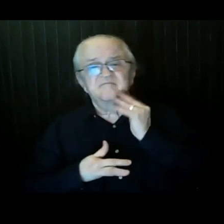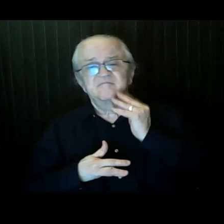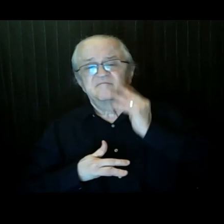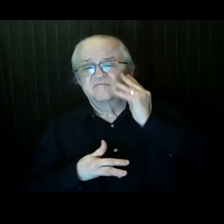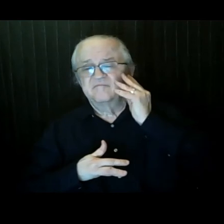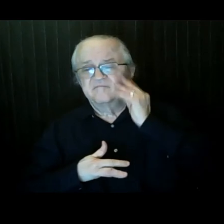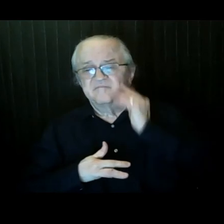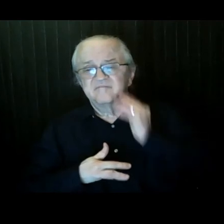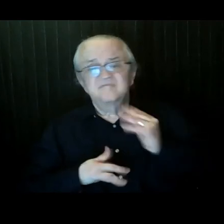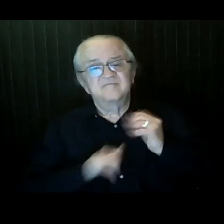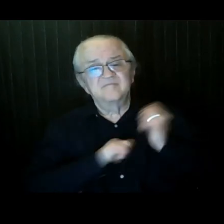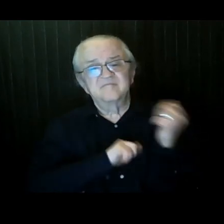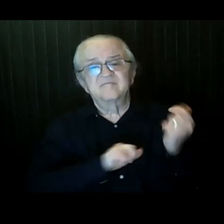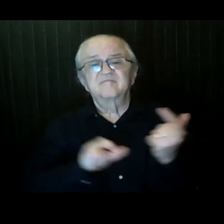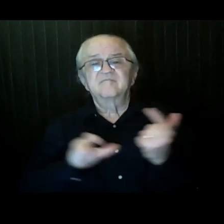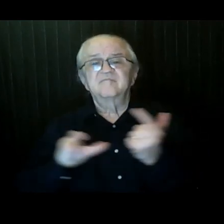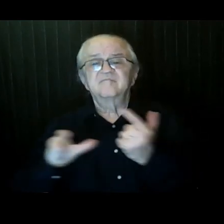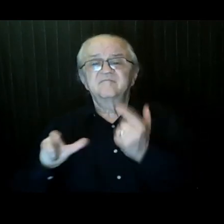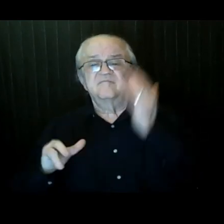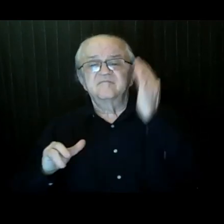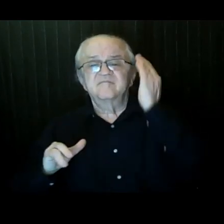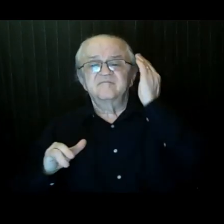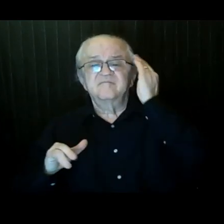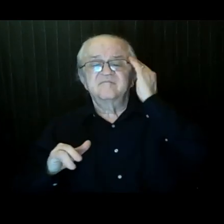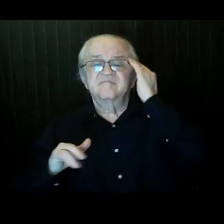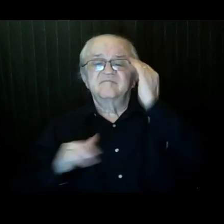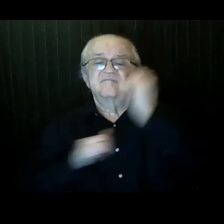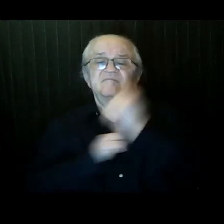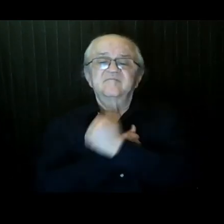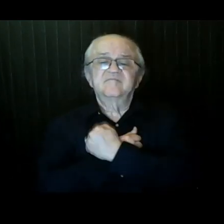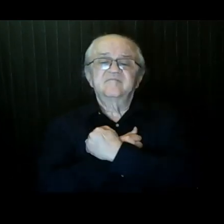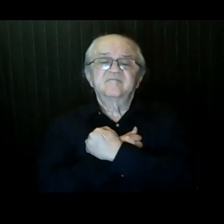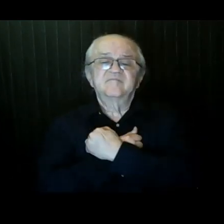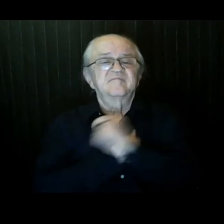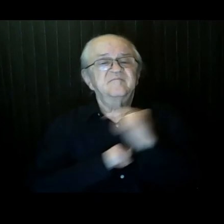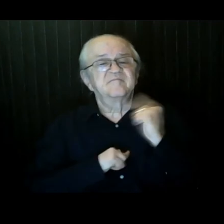Nobody, everyone knows that love is the only road.